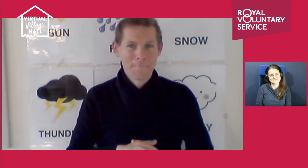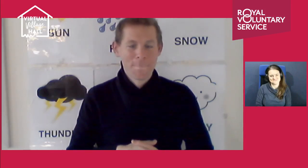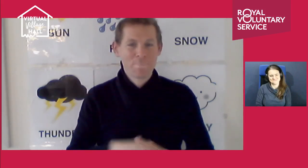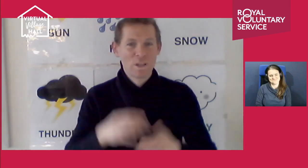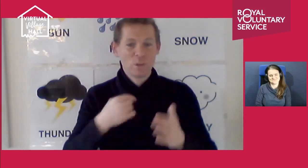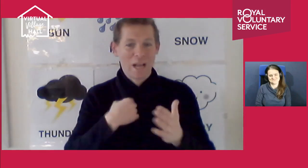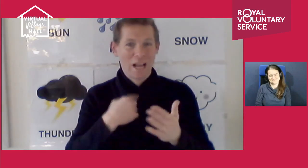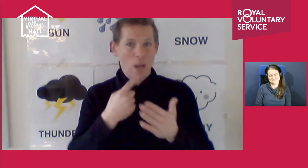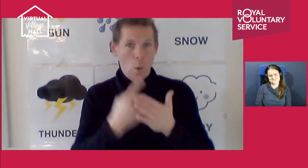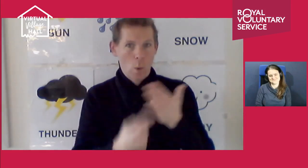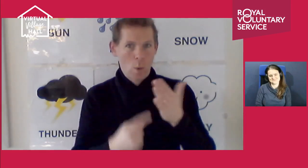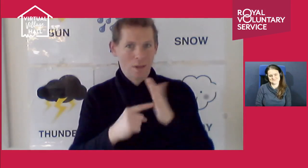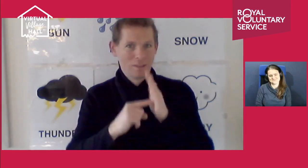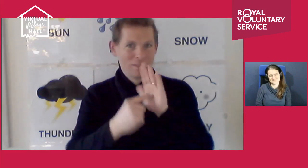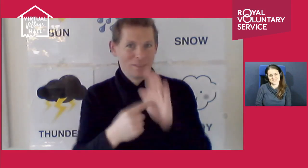changed.